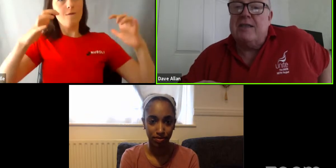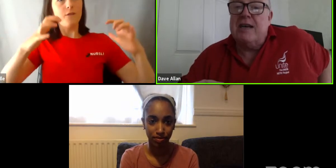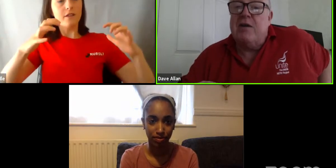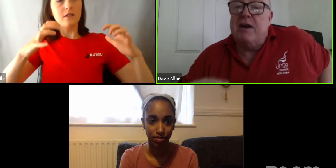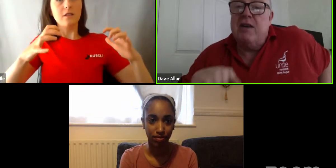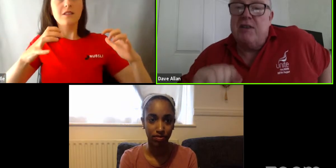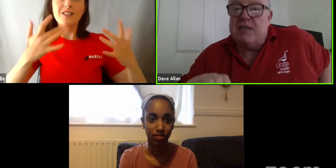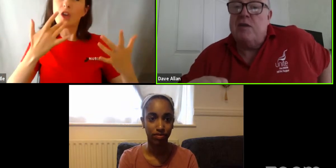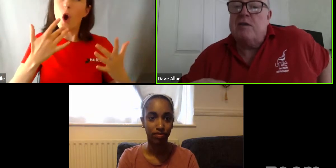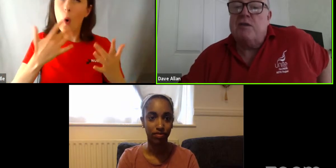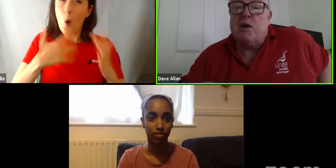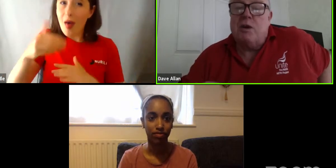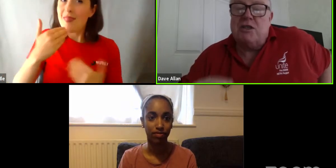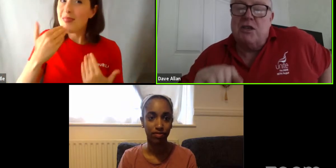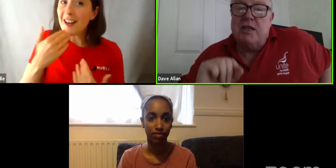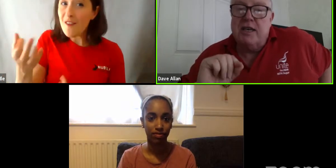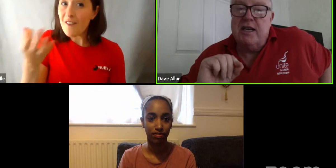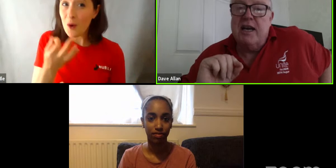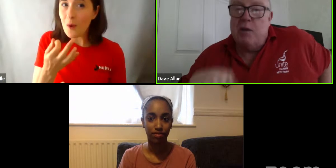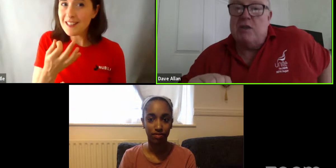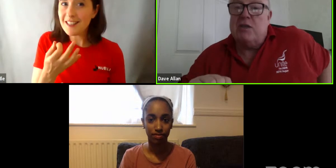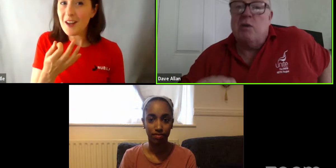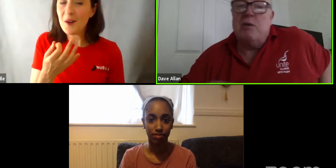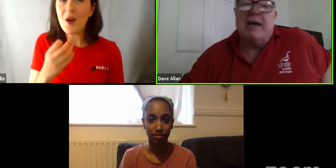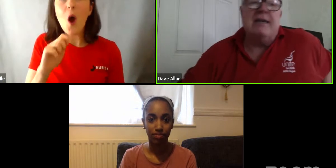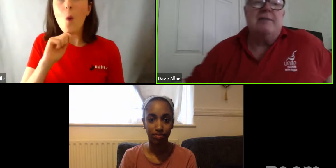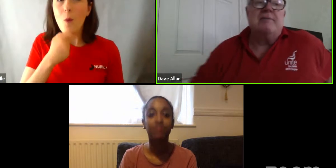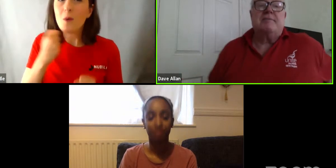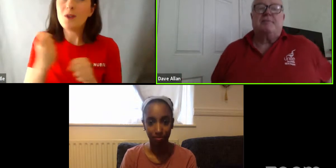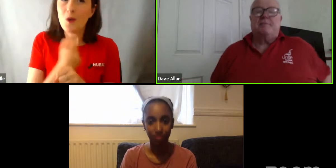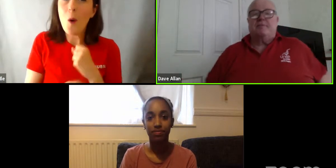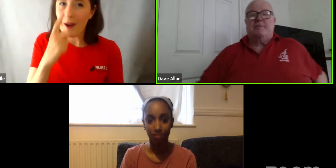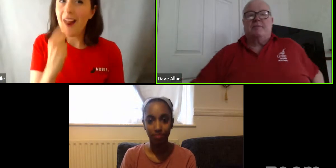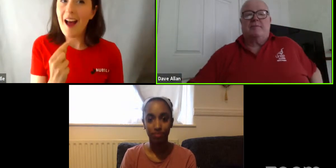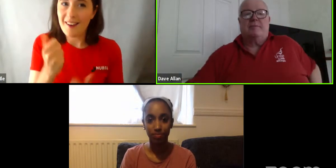that, Sarah. Thanks very much for the question, and we'll do what we can.